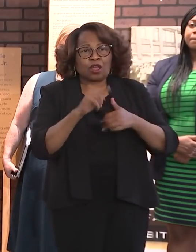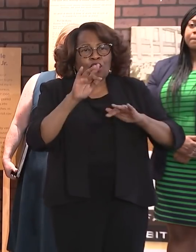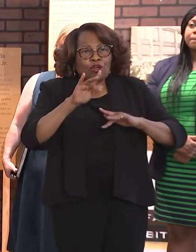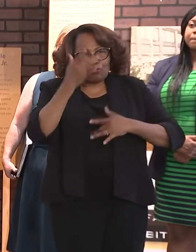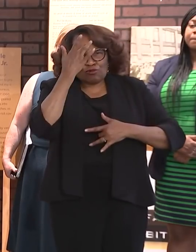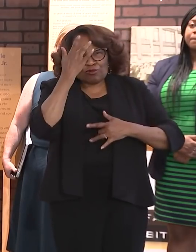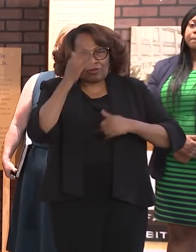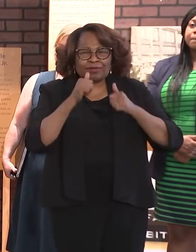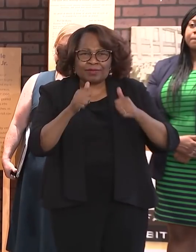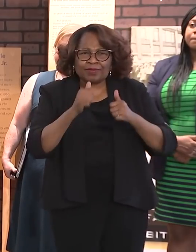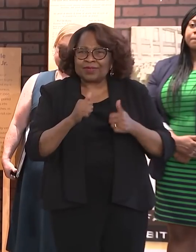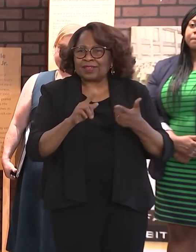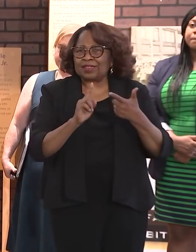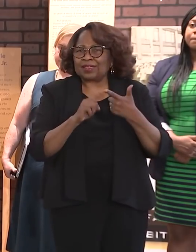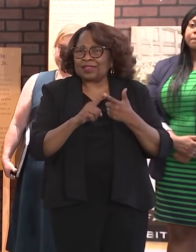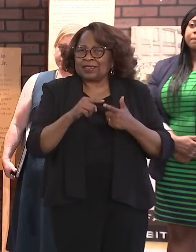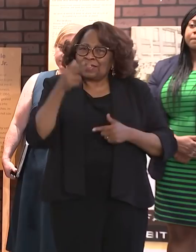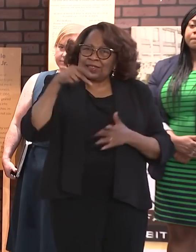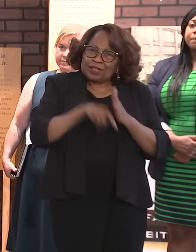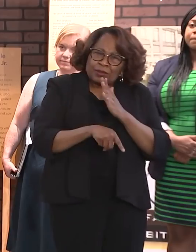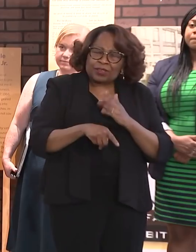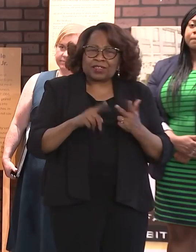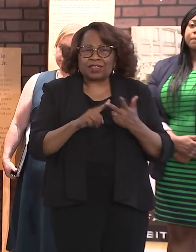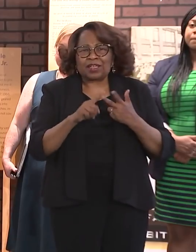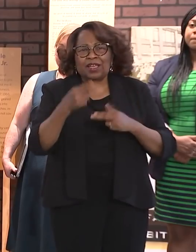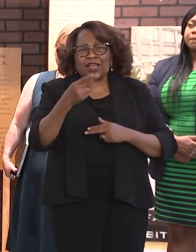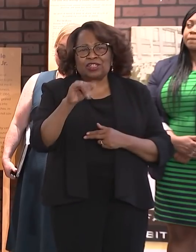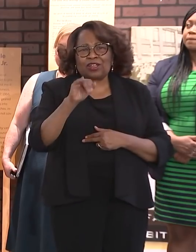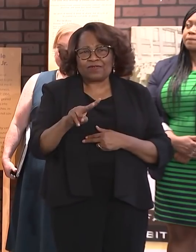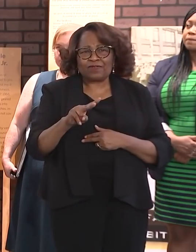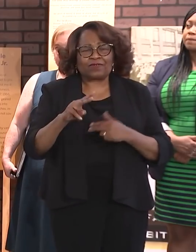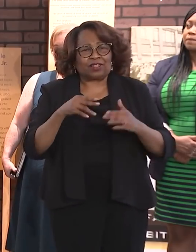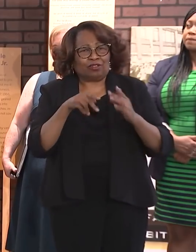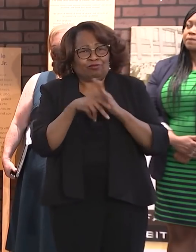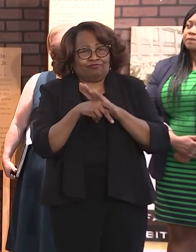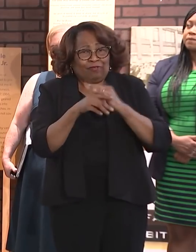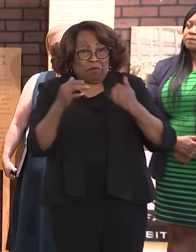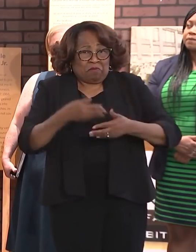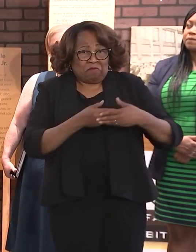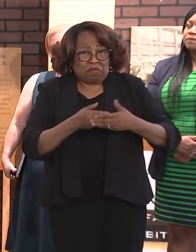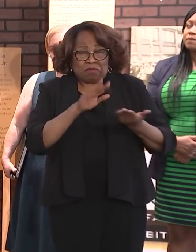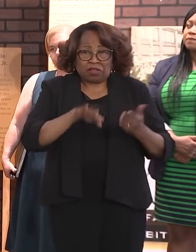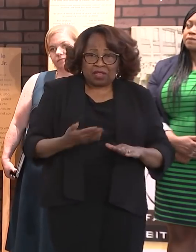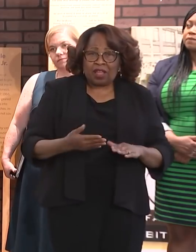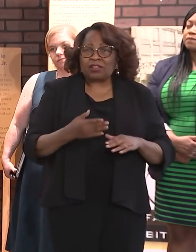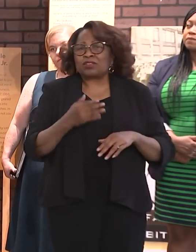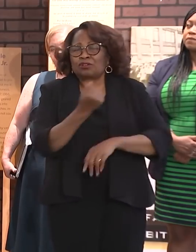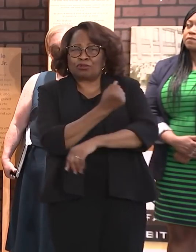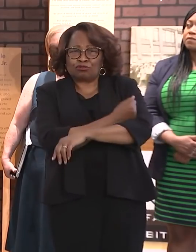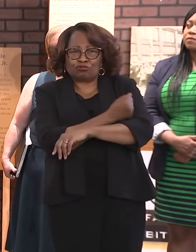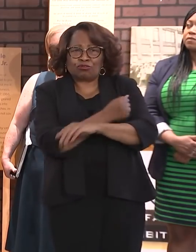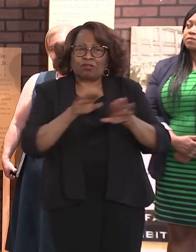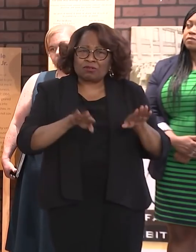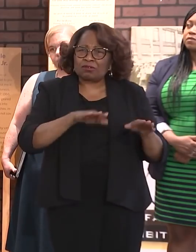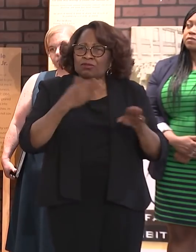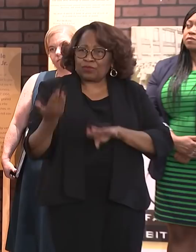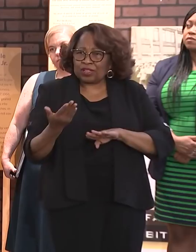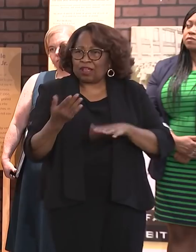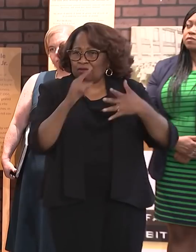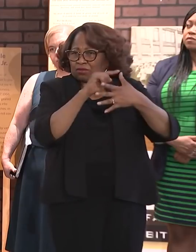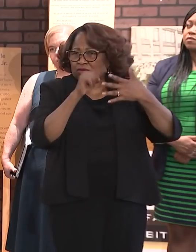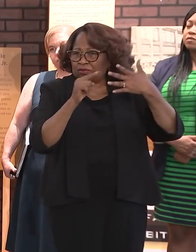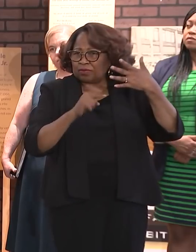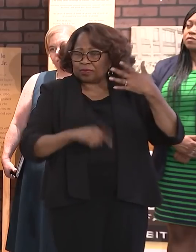homicide, infant mortality, HIV, flu, and other infections, and opioid overdoses, in that order of